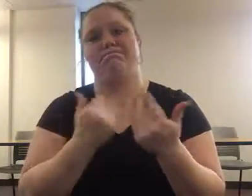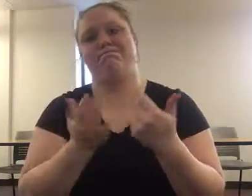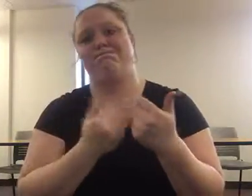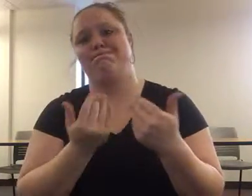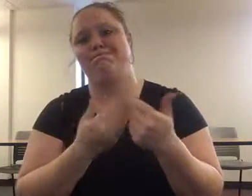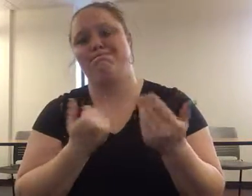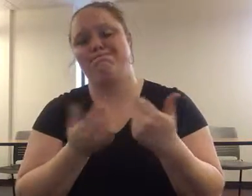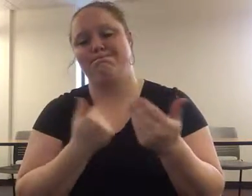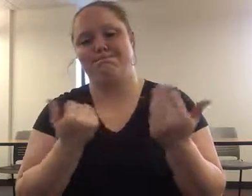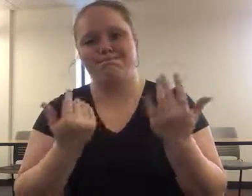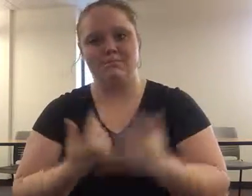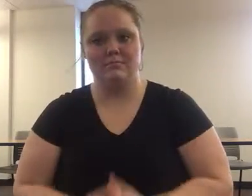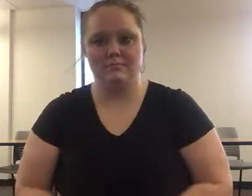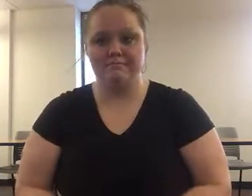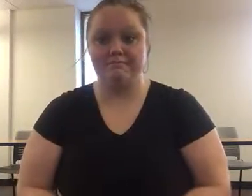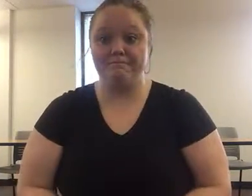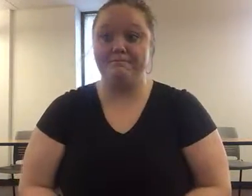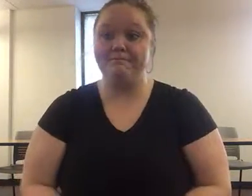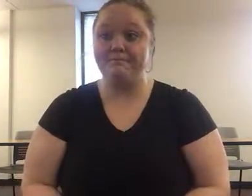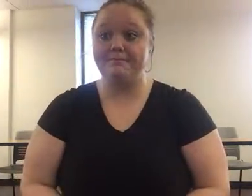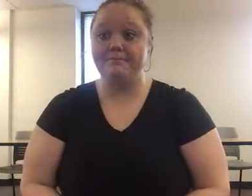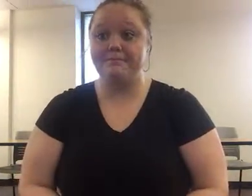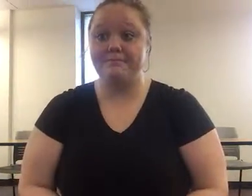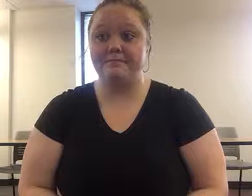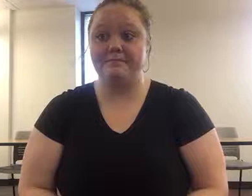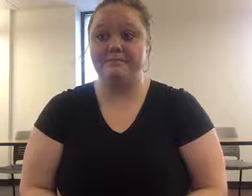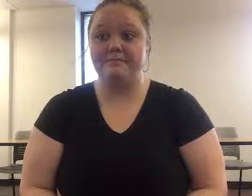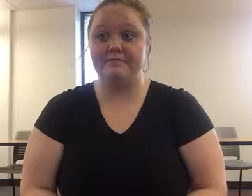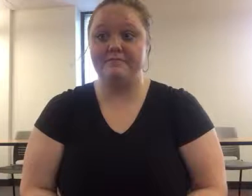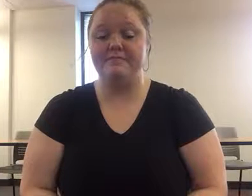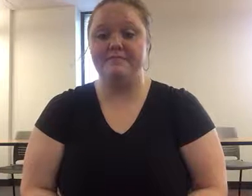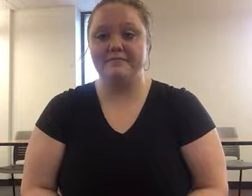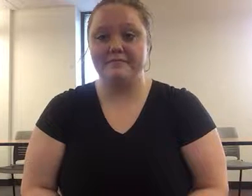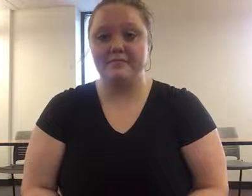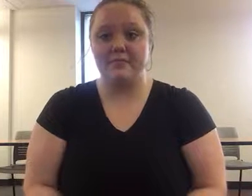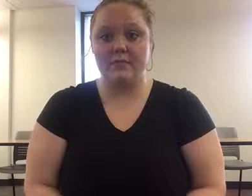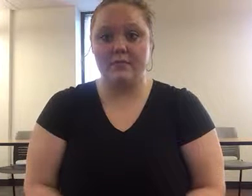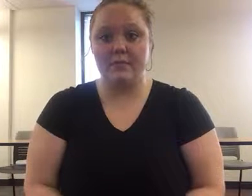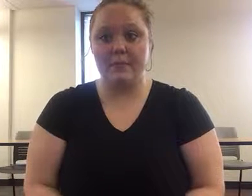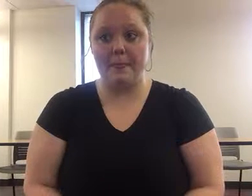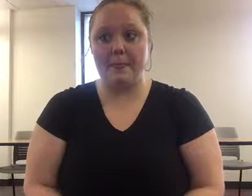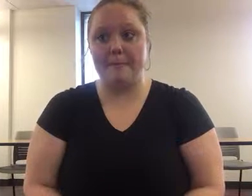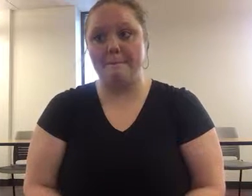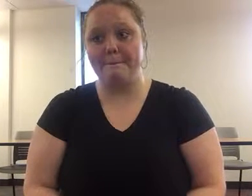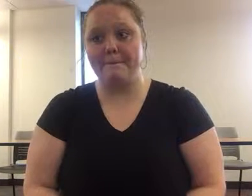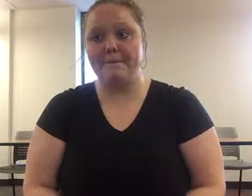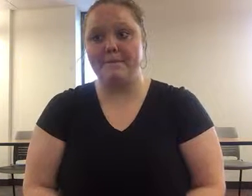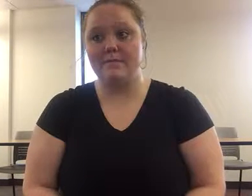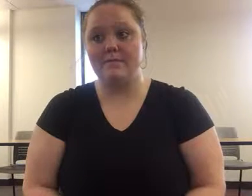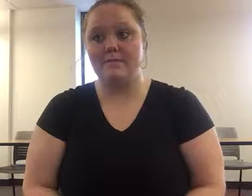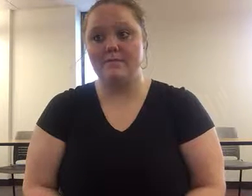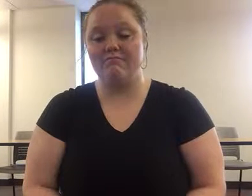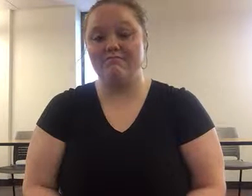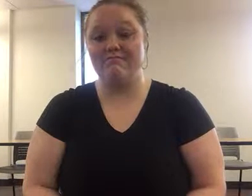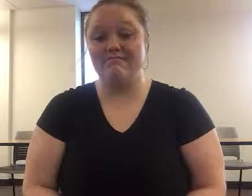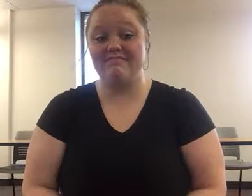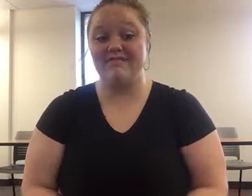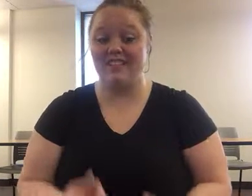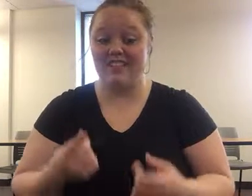talking about your grandson or my child, or whatever. So by the time we're finished with our